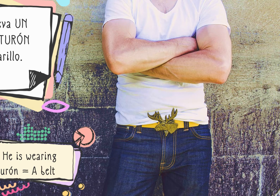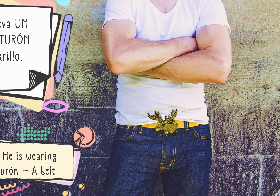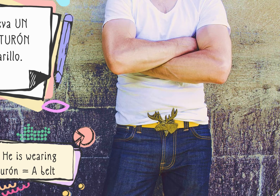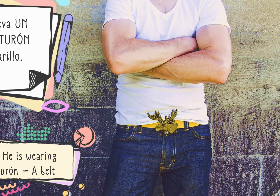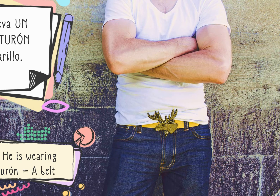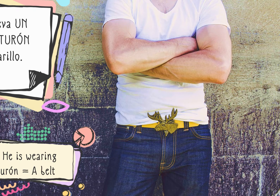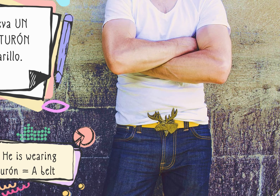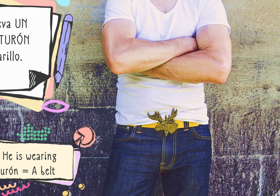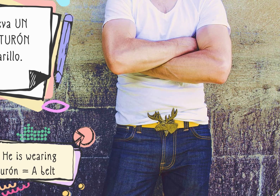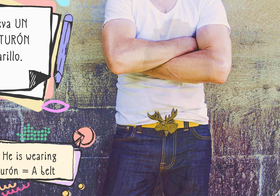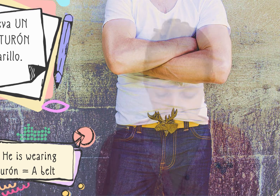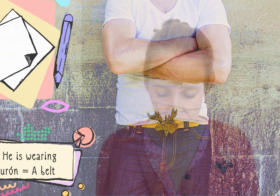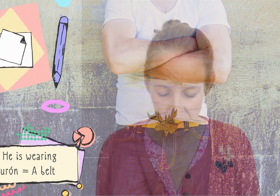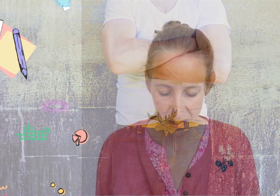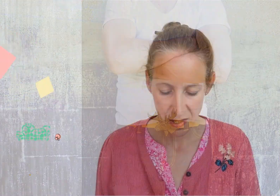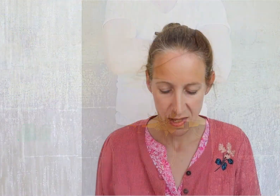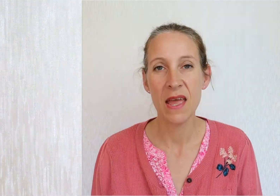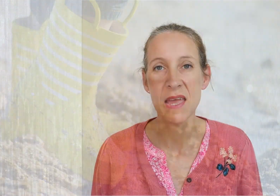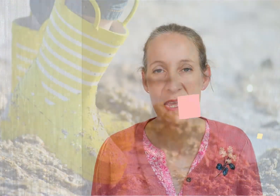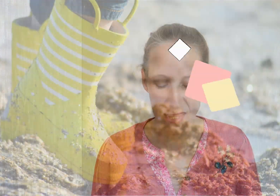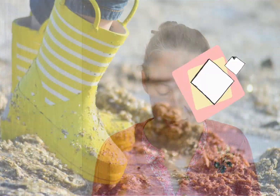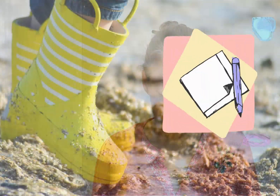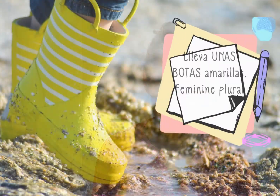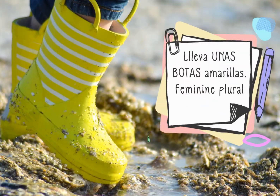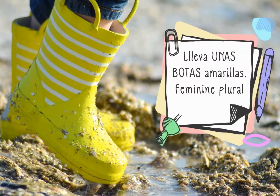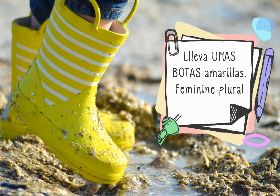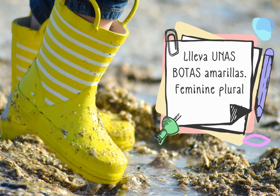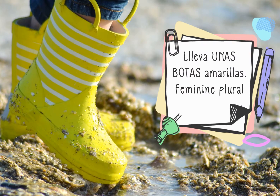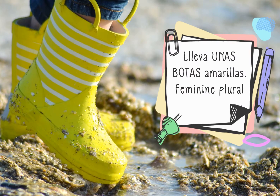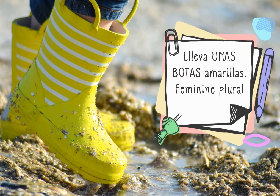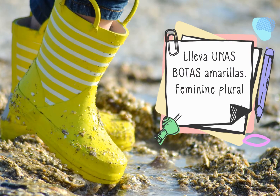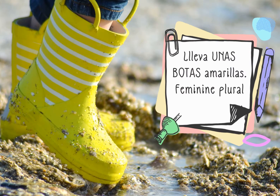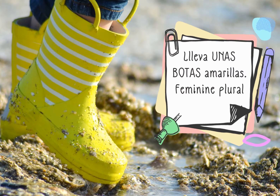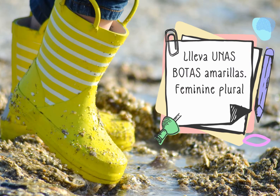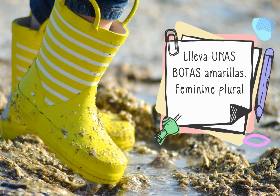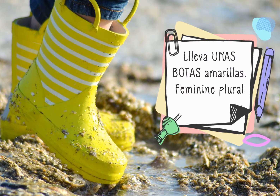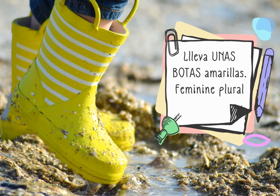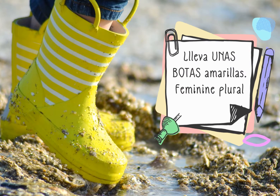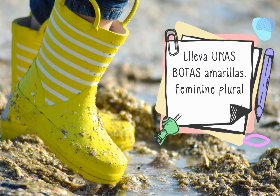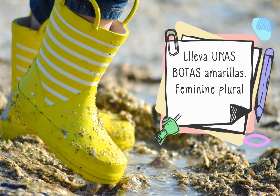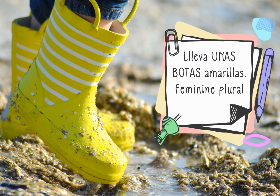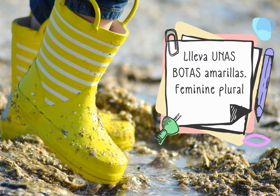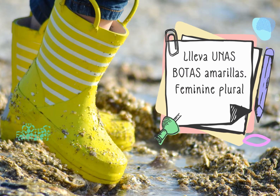it's amarillo. Lleva unas botas